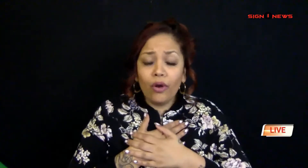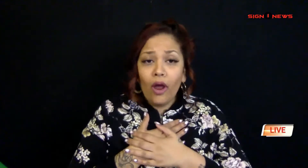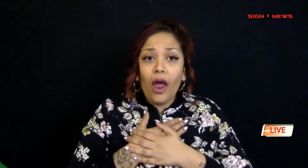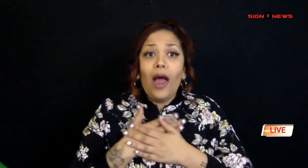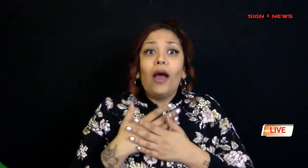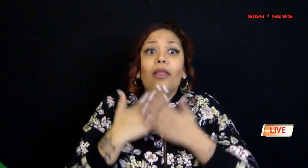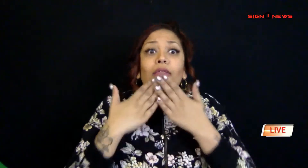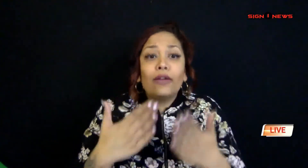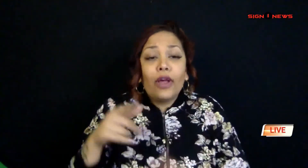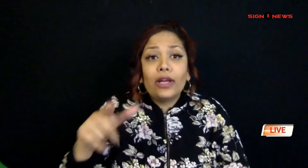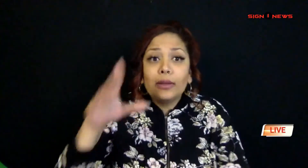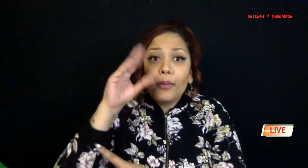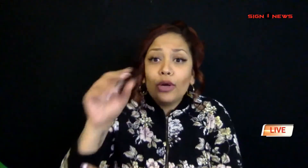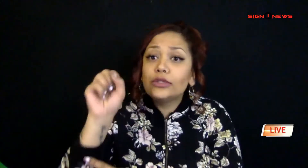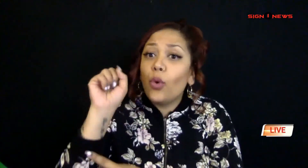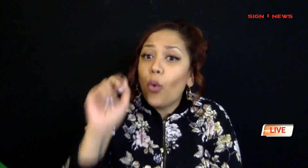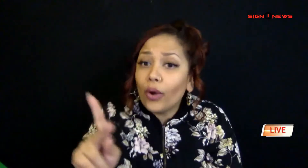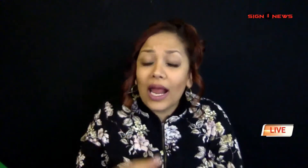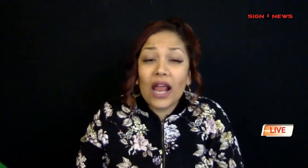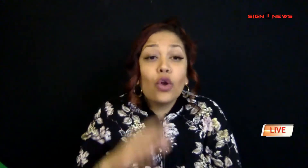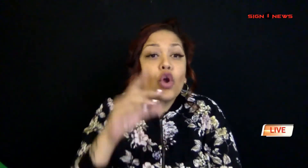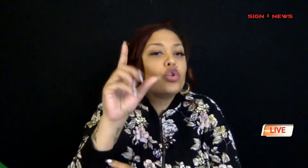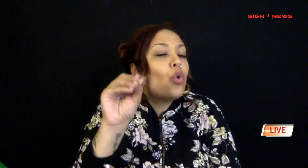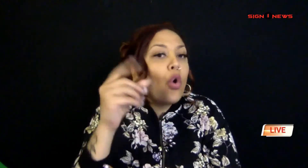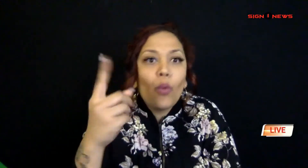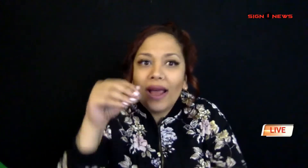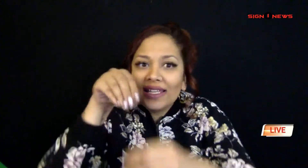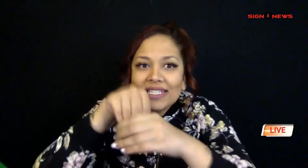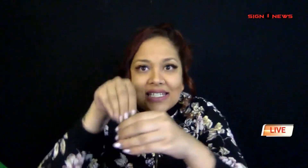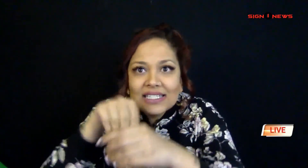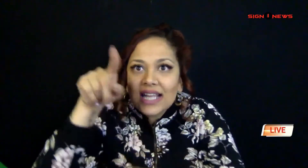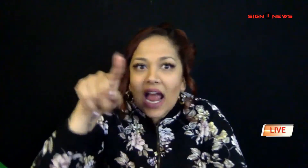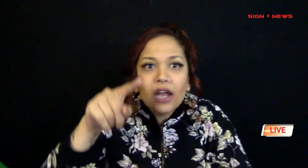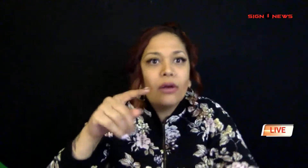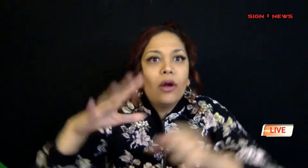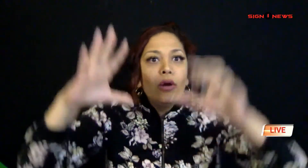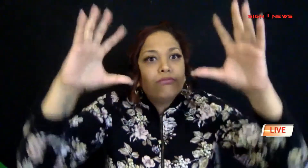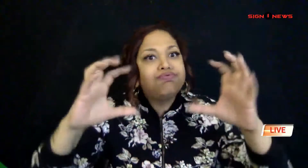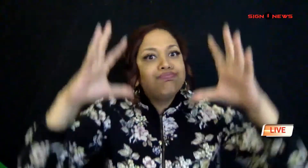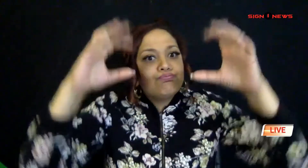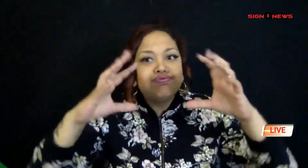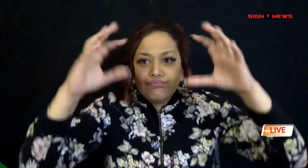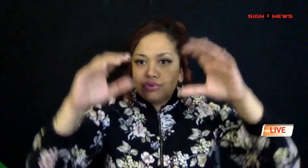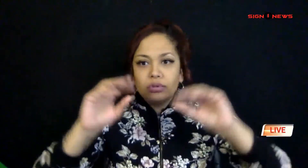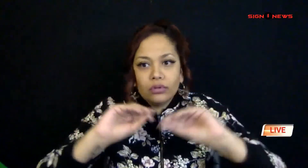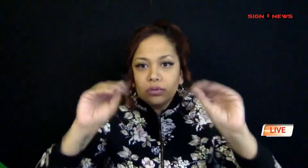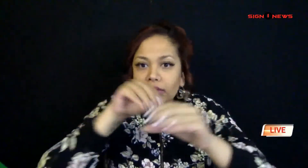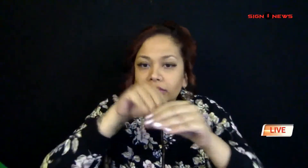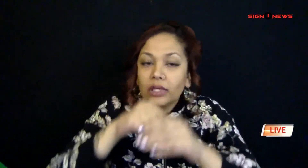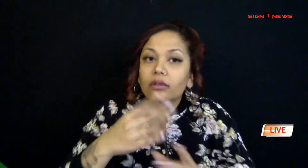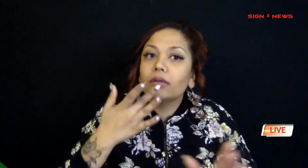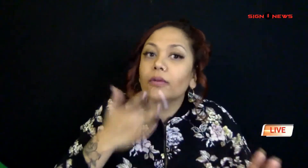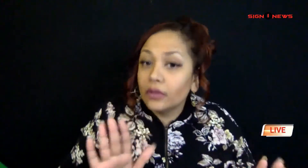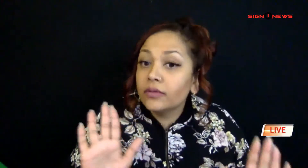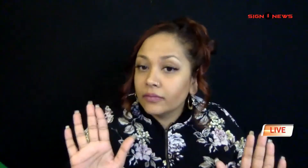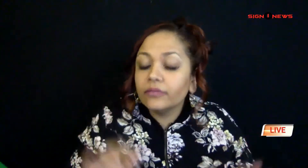Thankfully, the boy is okay, and no one was inside the bouncy house at the time.